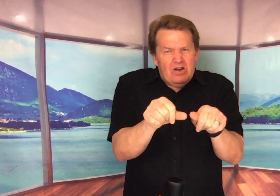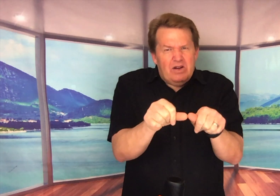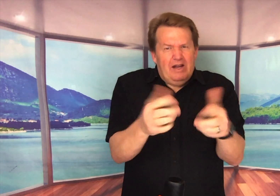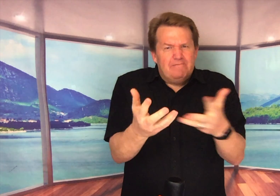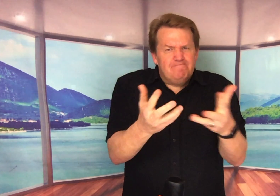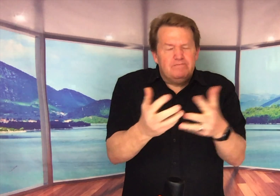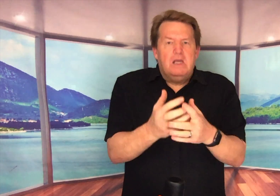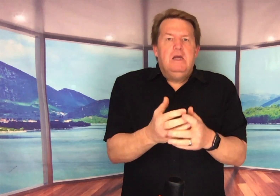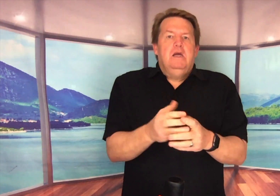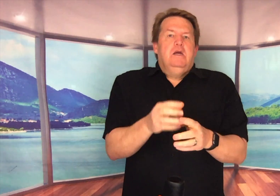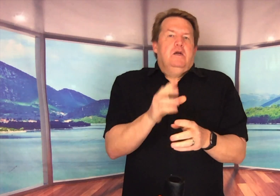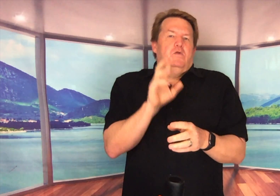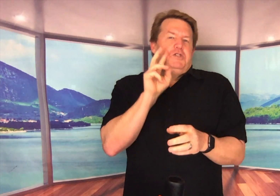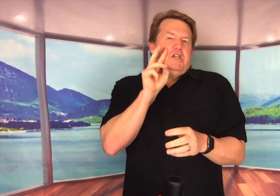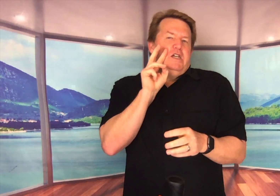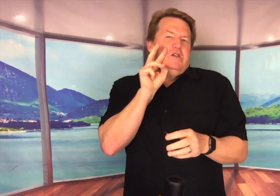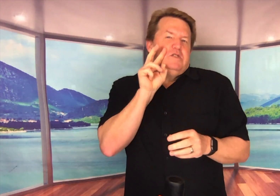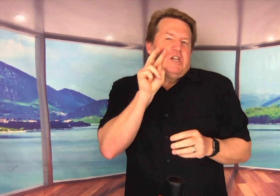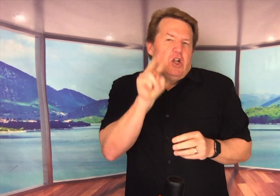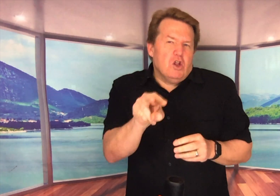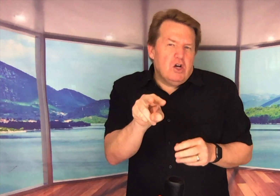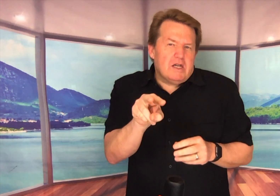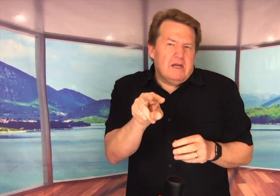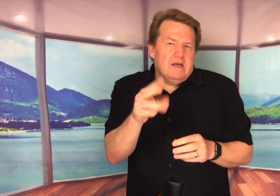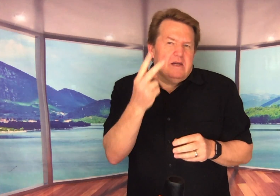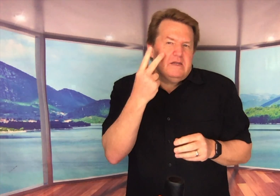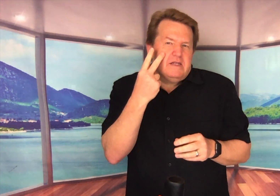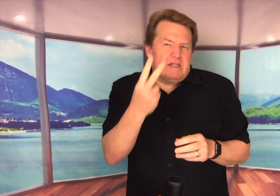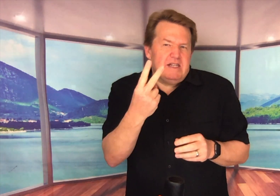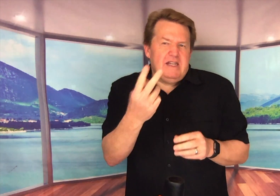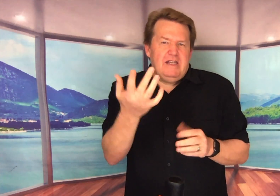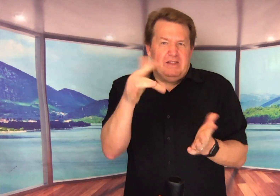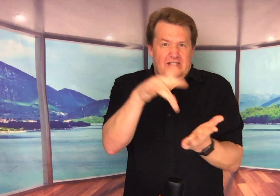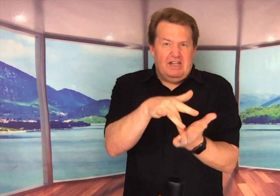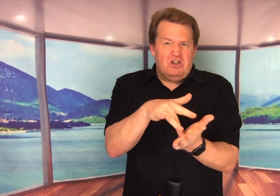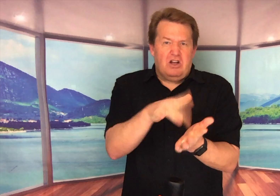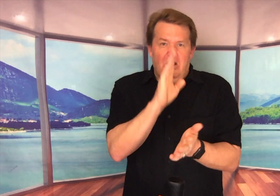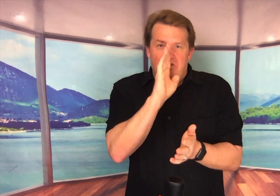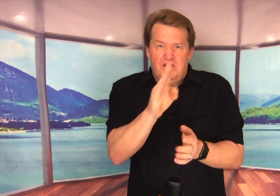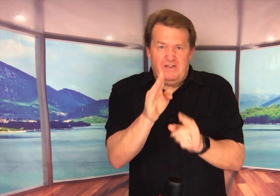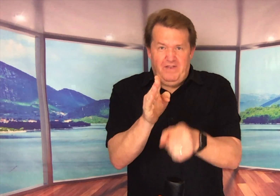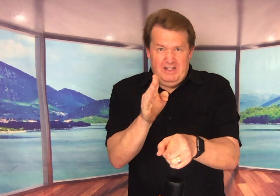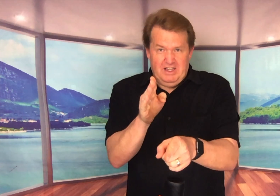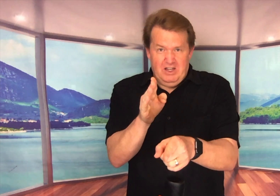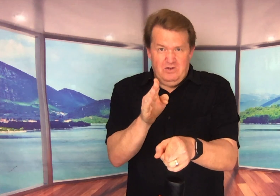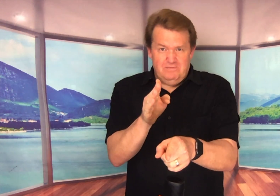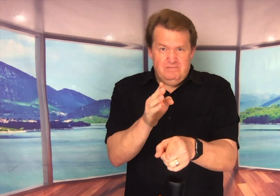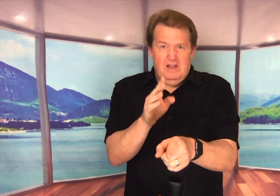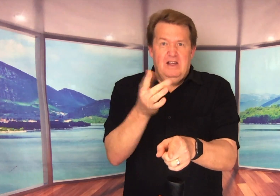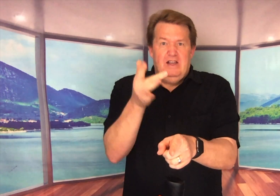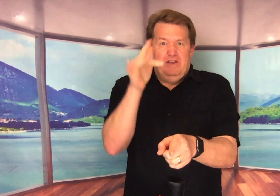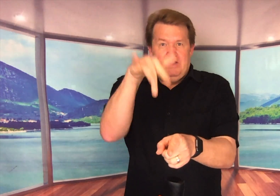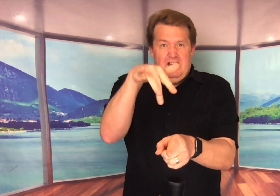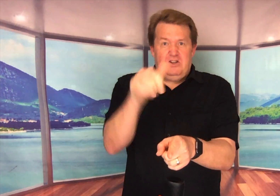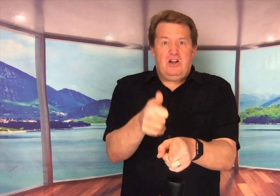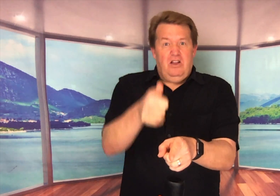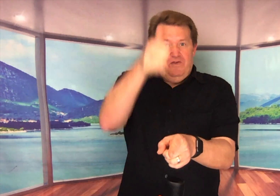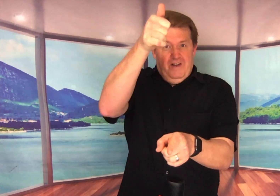area? What you're going to do is you're going to look to see the center color that's facing you, the center color facing